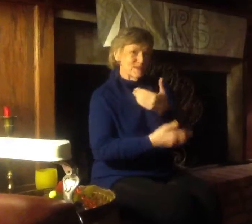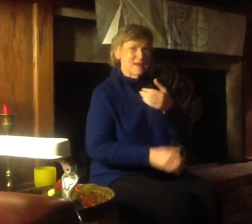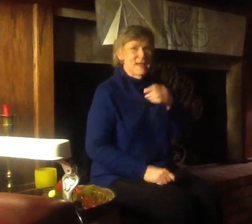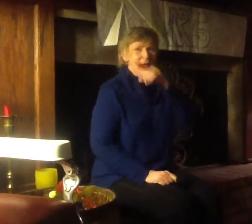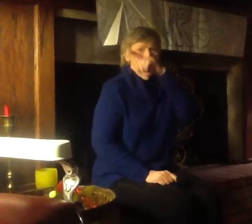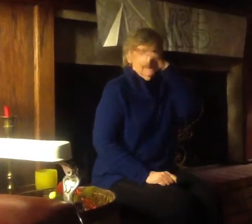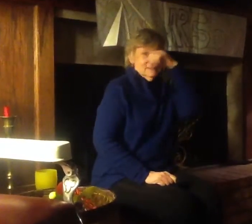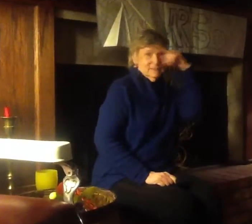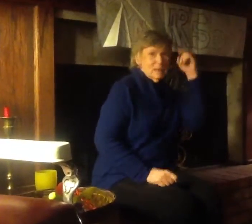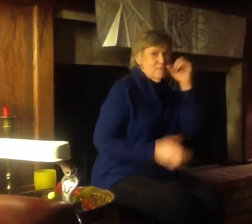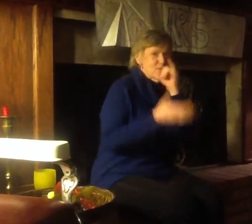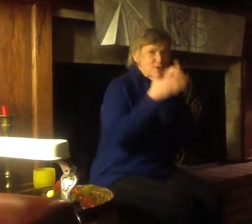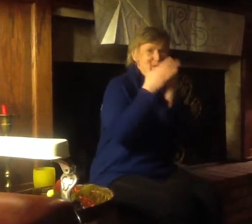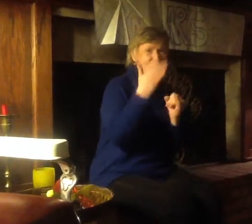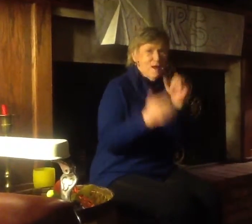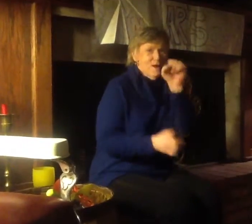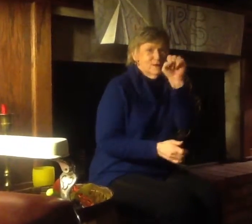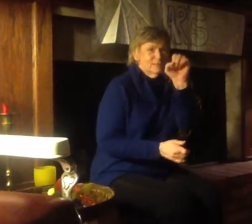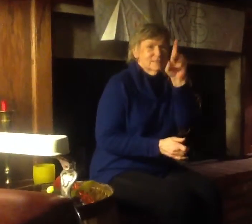new